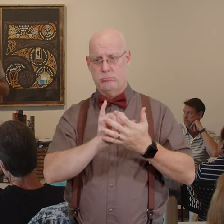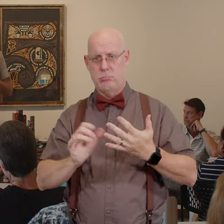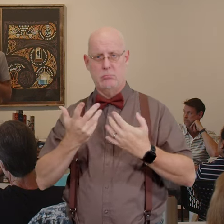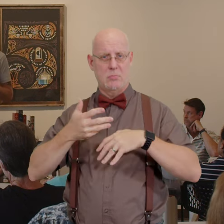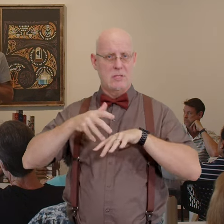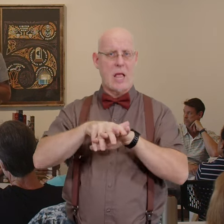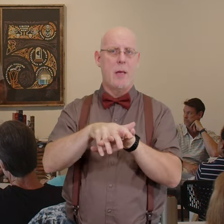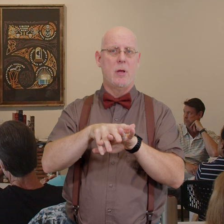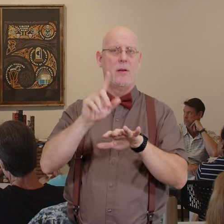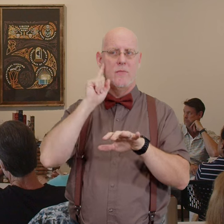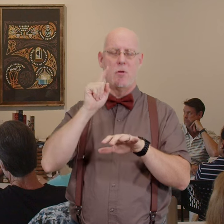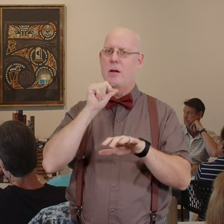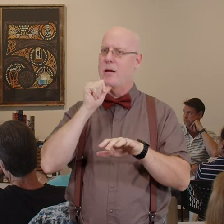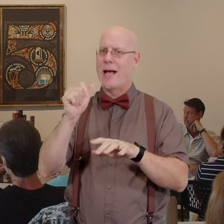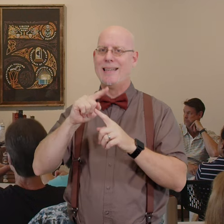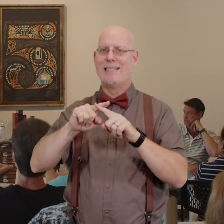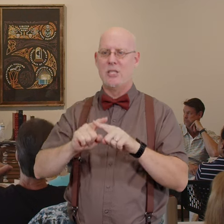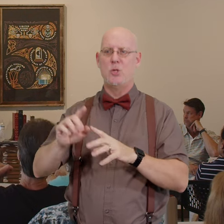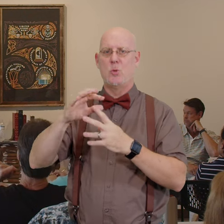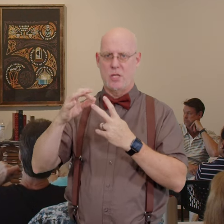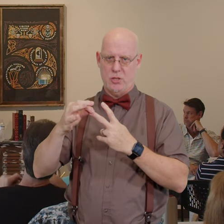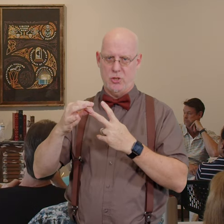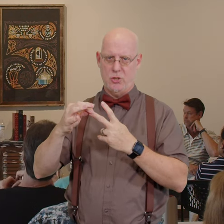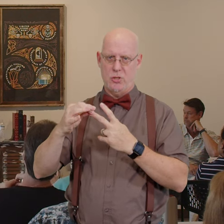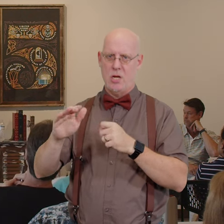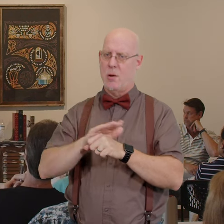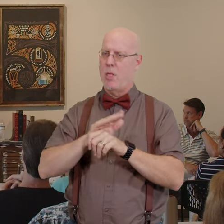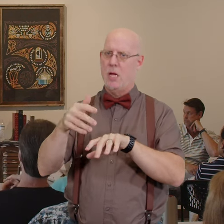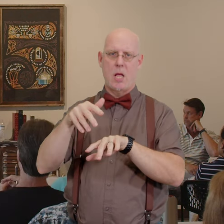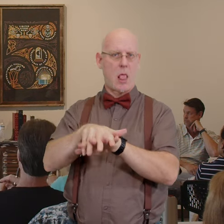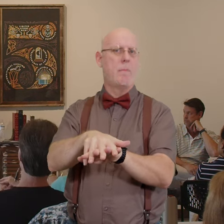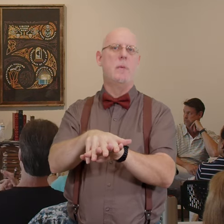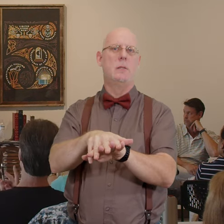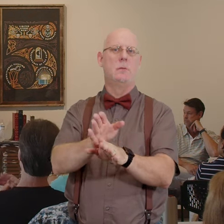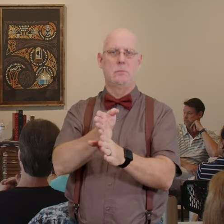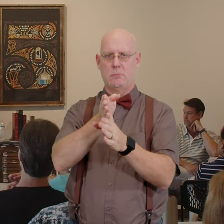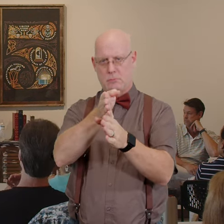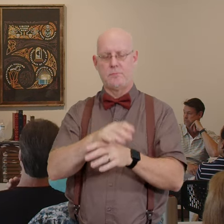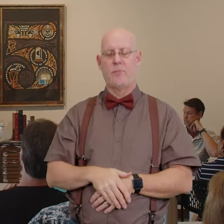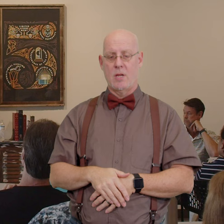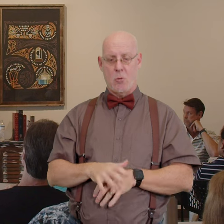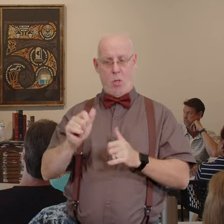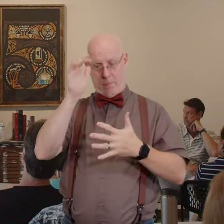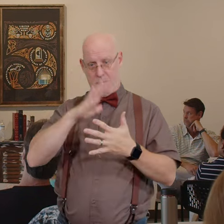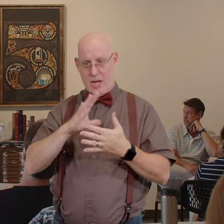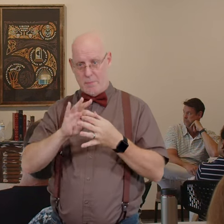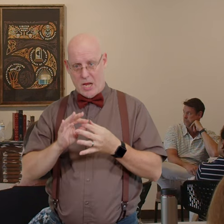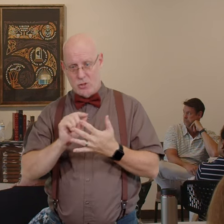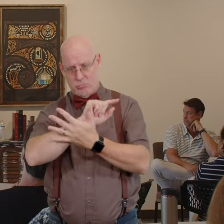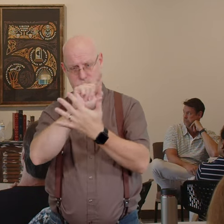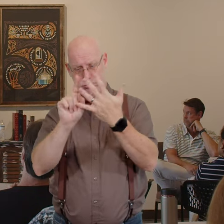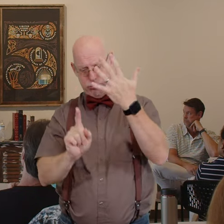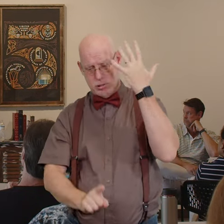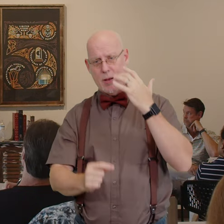in complete alignment on the doctrine of unconditional election. Complete alignment. As well as all those men I just